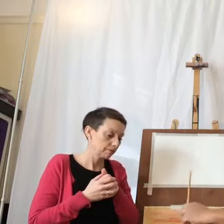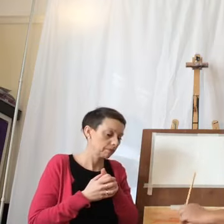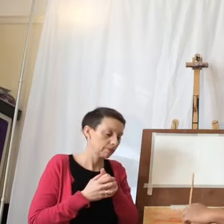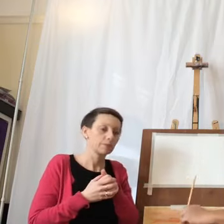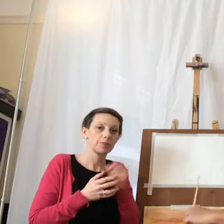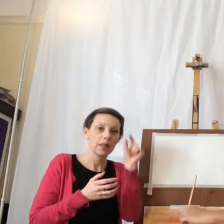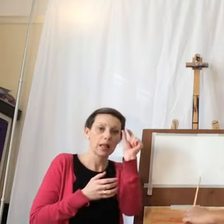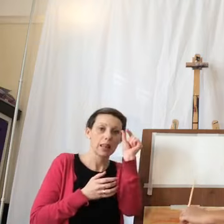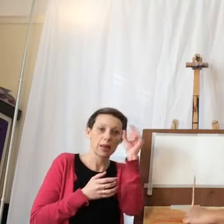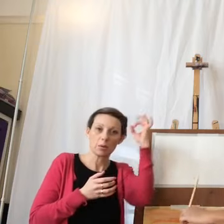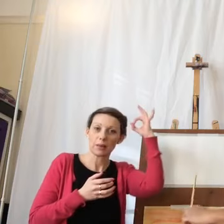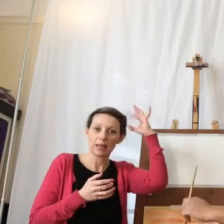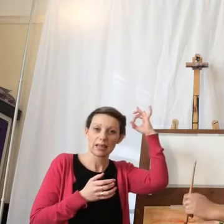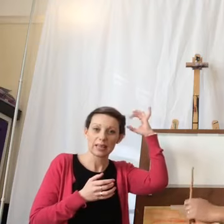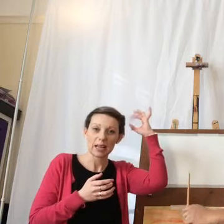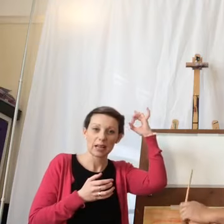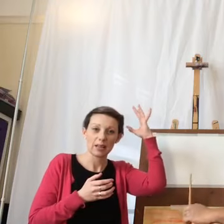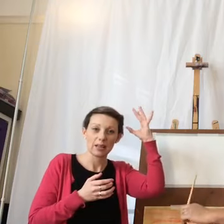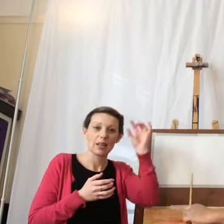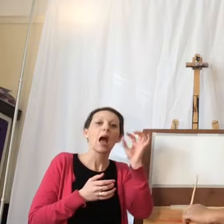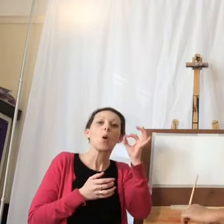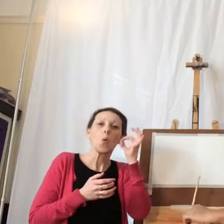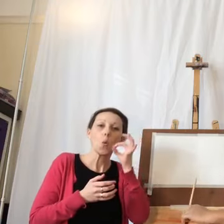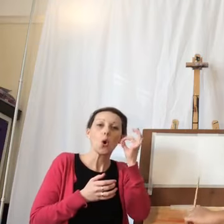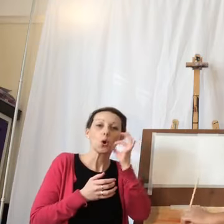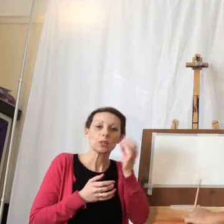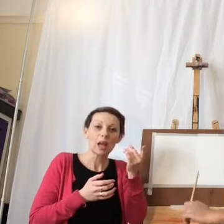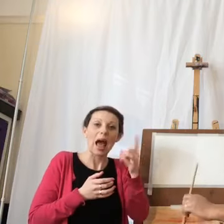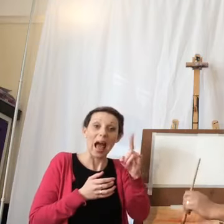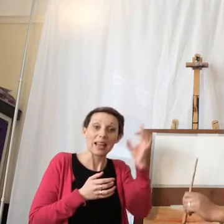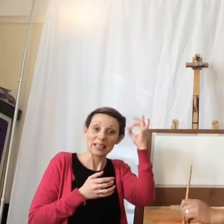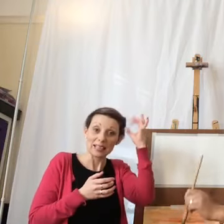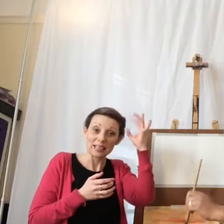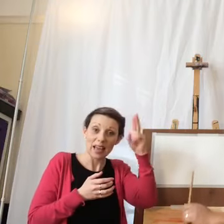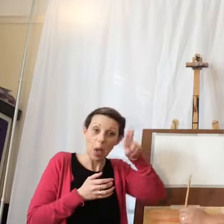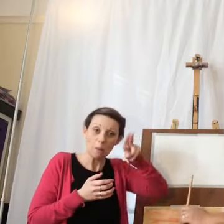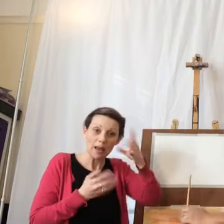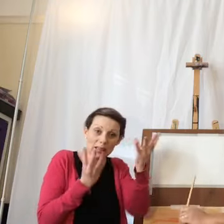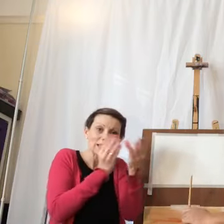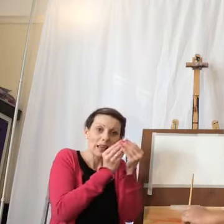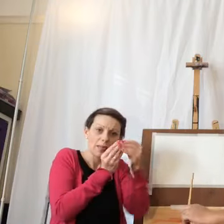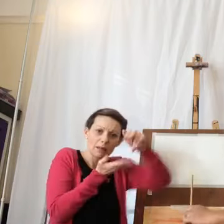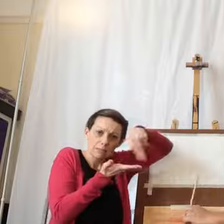Get a bit of yellow, a bit watery, plenty of water and not too much.